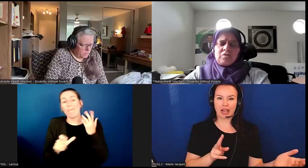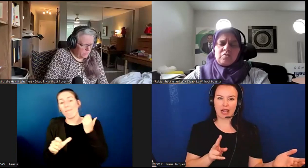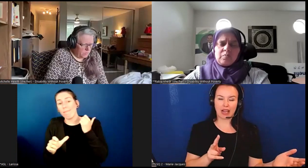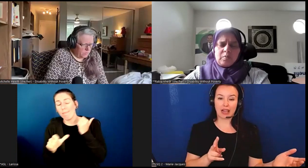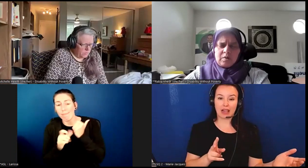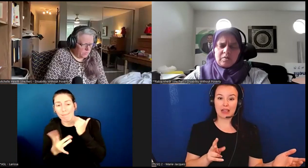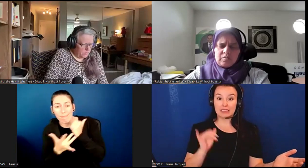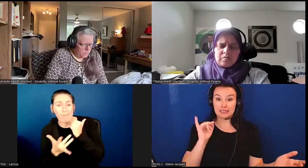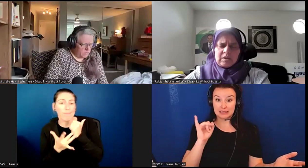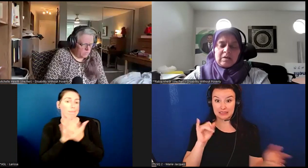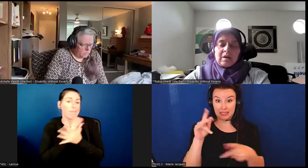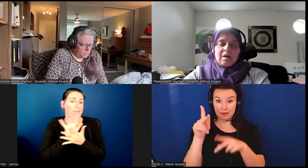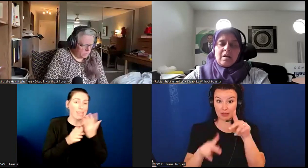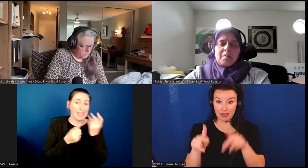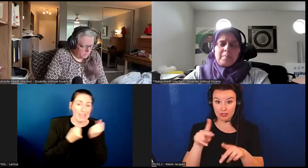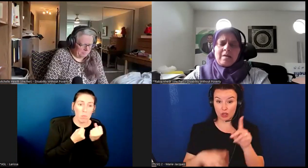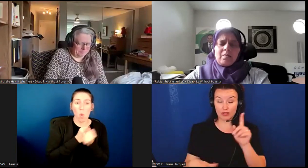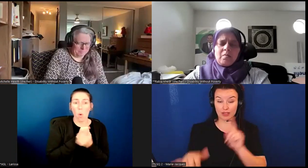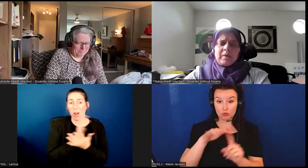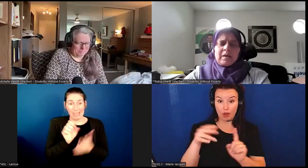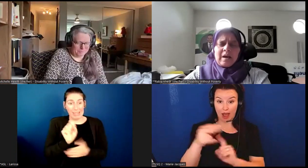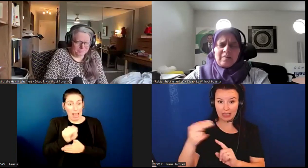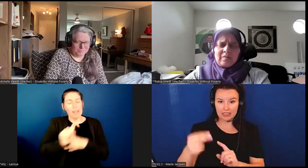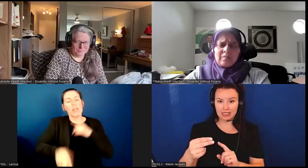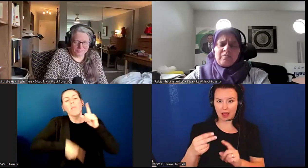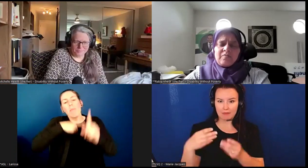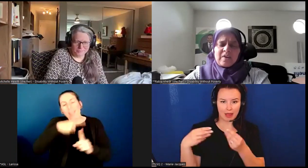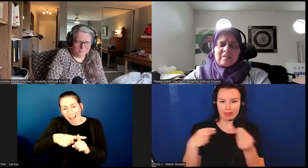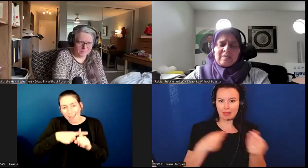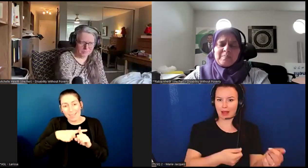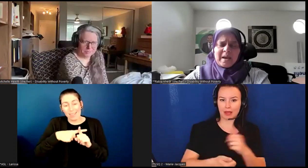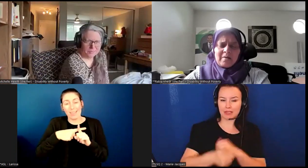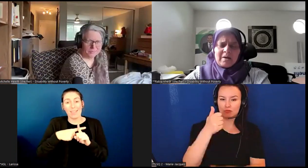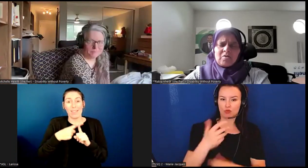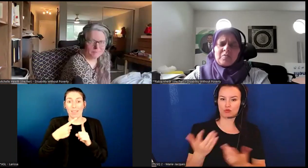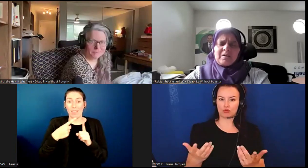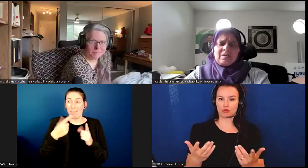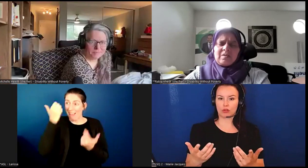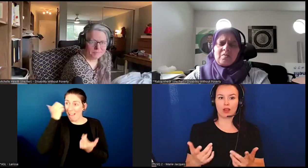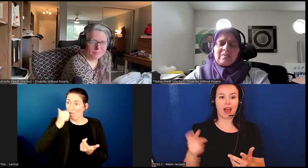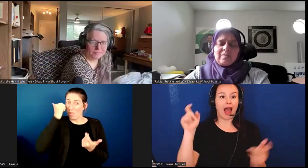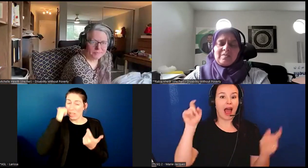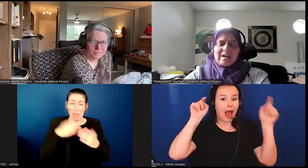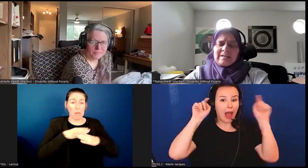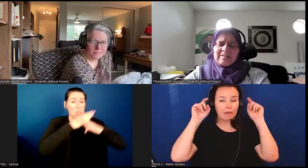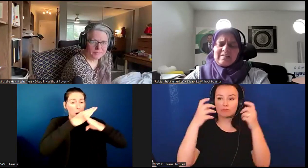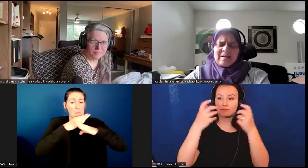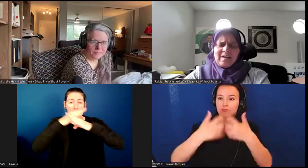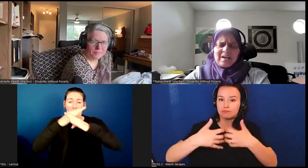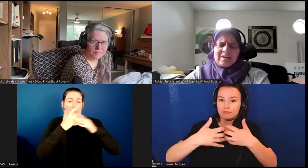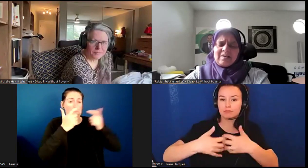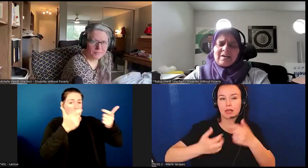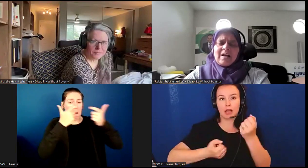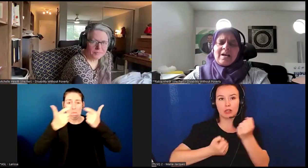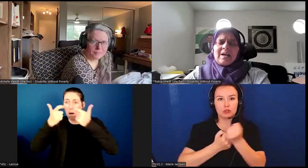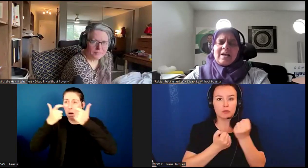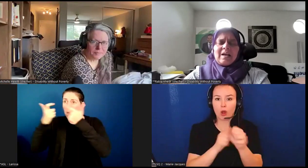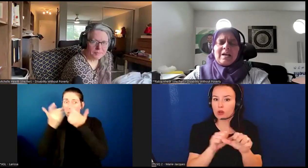just the supports we need, but because we face barriers, because the way society is